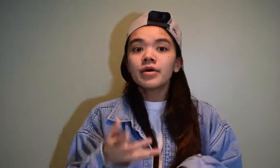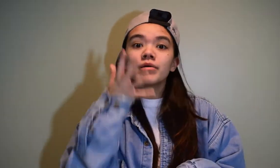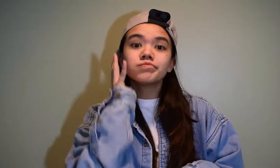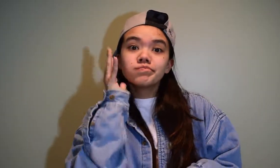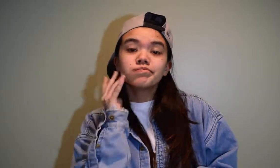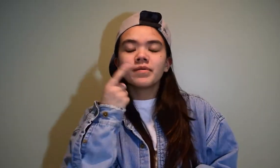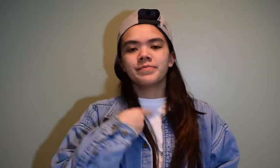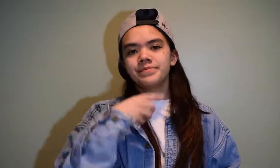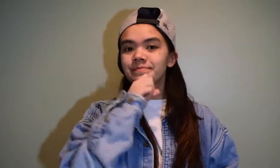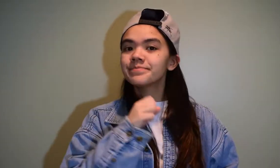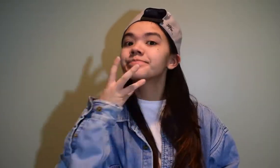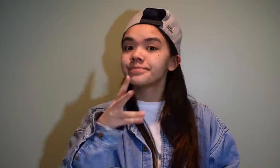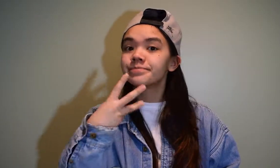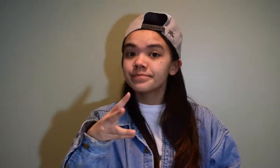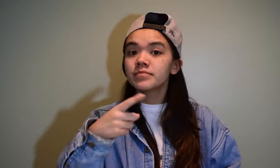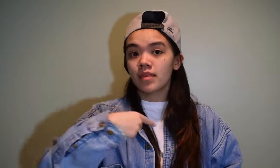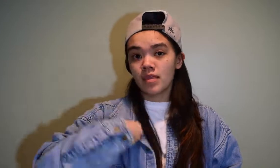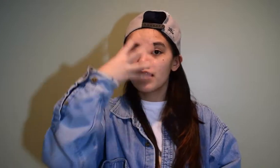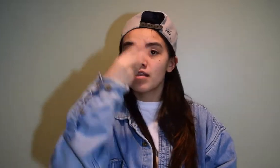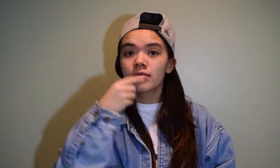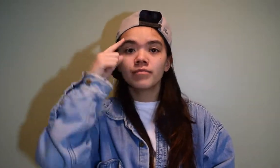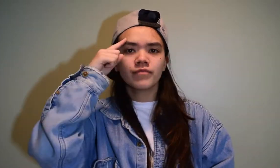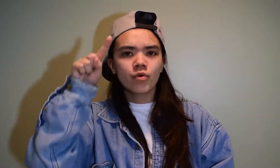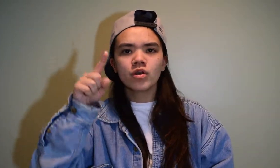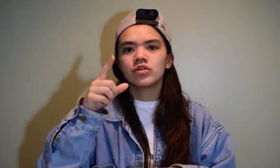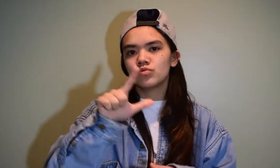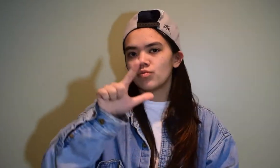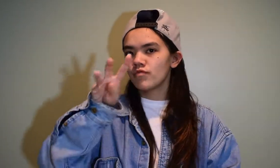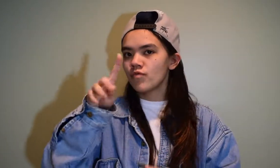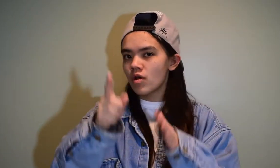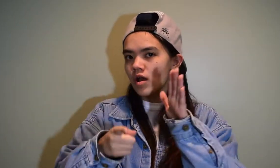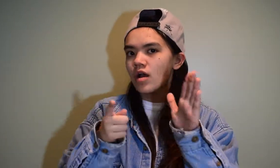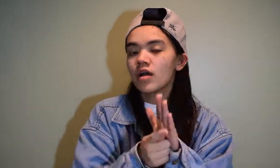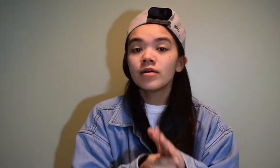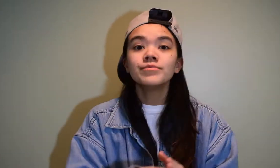Back when I was 16 years old, I used to sleep for 24 hours all the time.